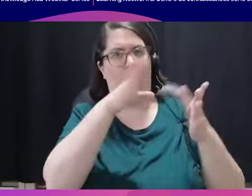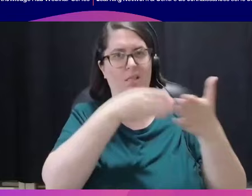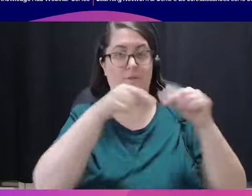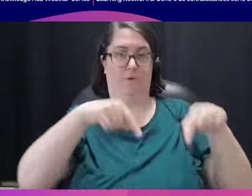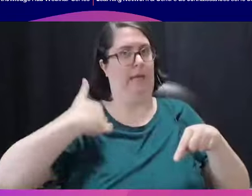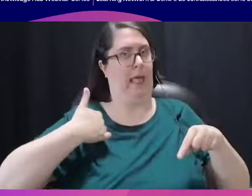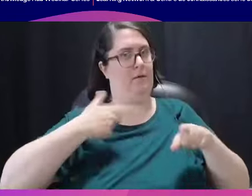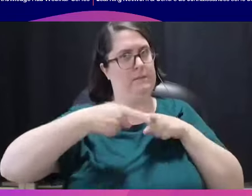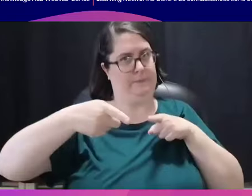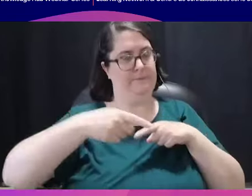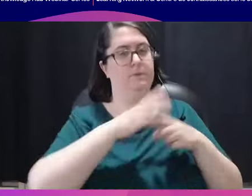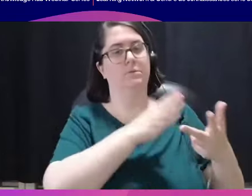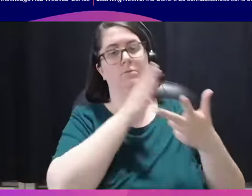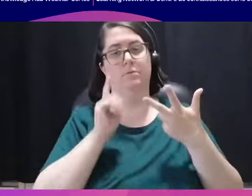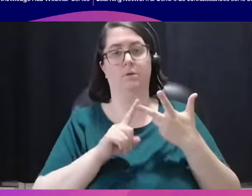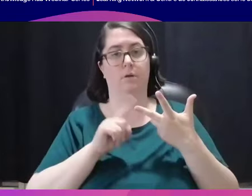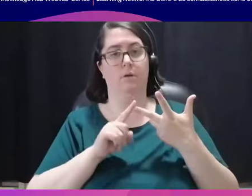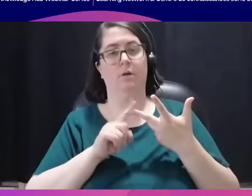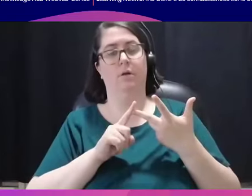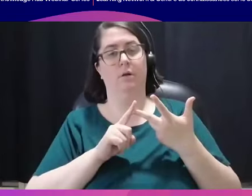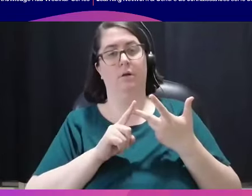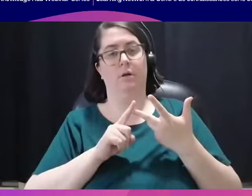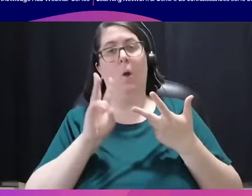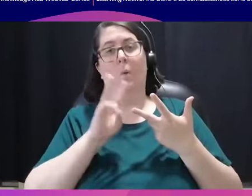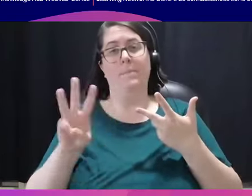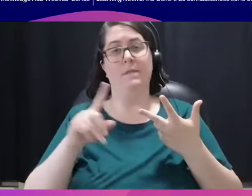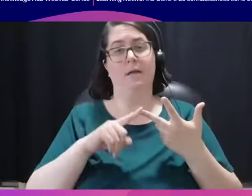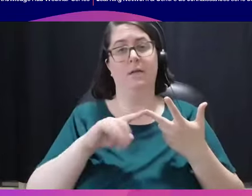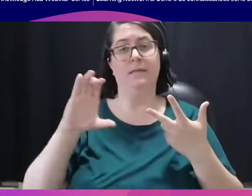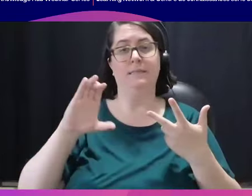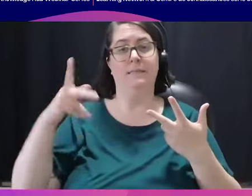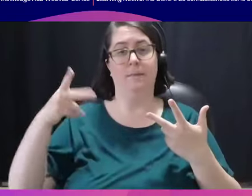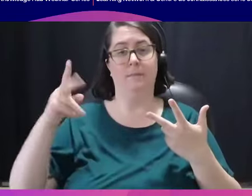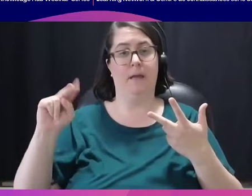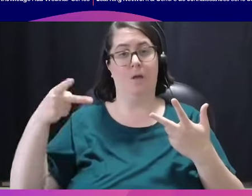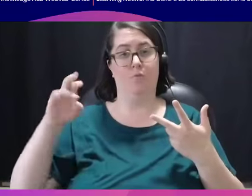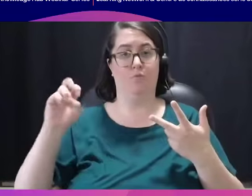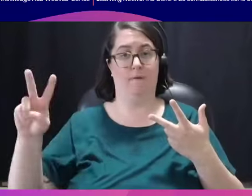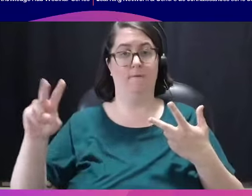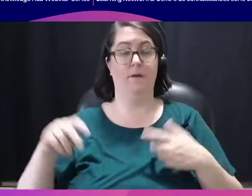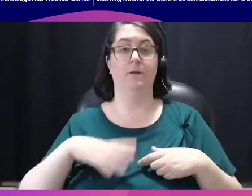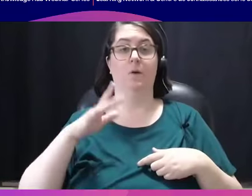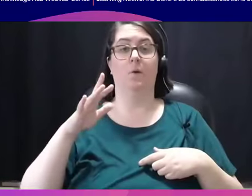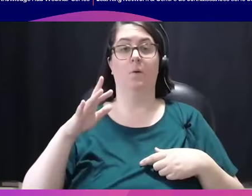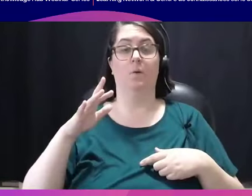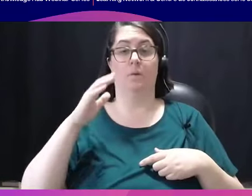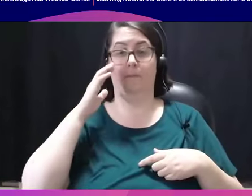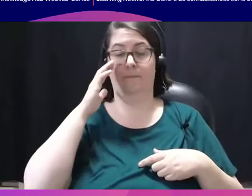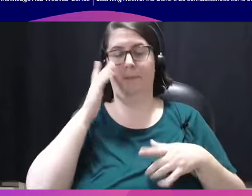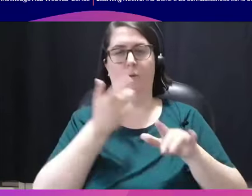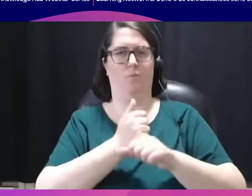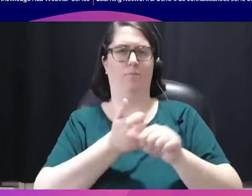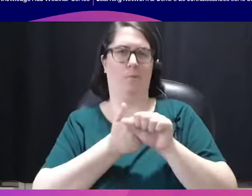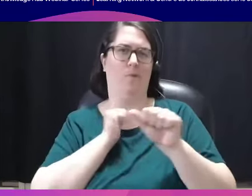Canada. And the third is a link to a website called CPN-Prev, or the Canadian Practitioners Network for the Prevention